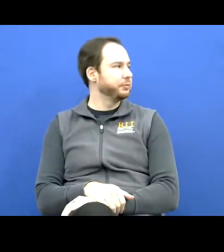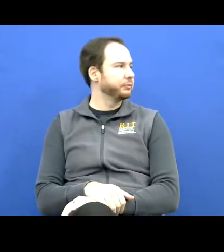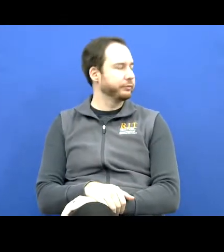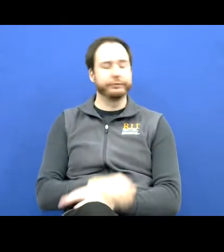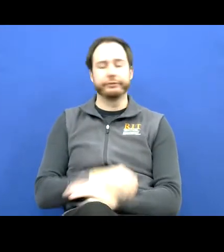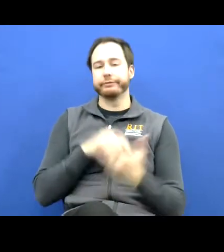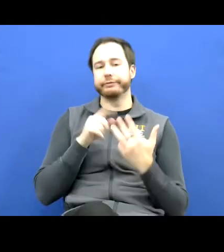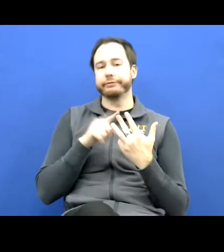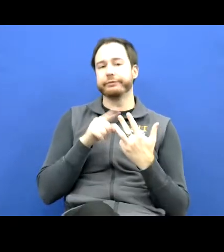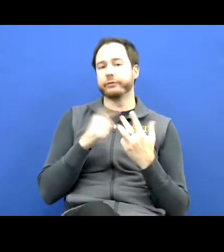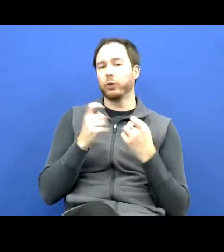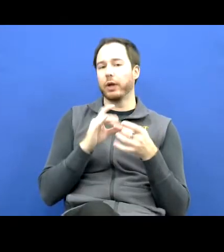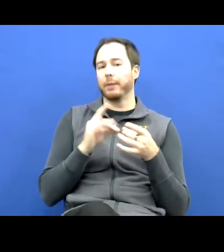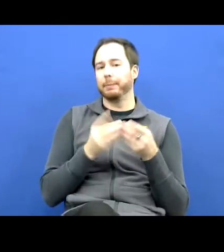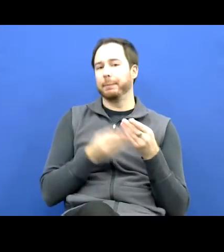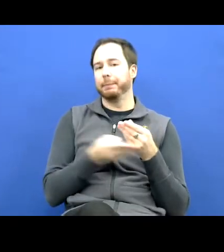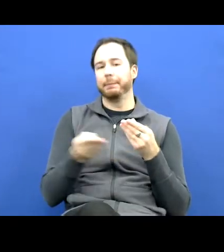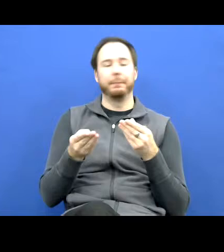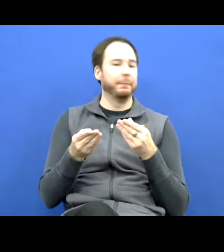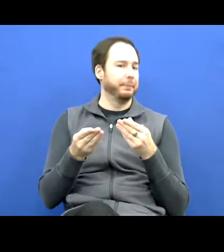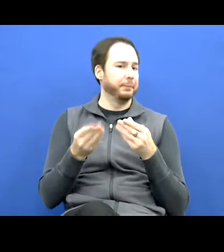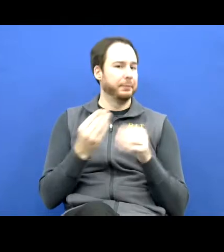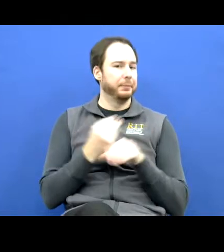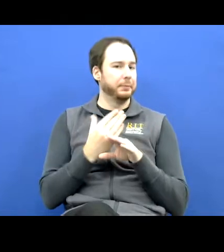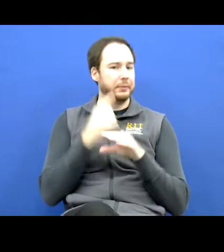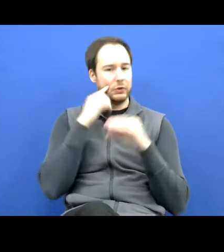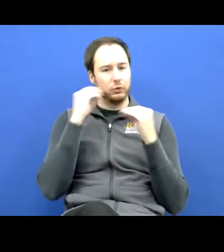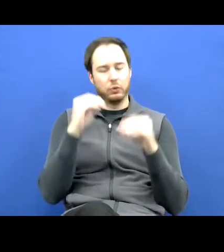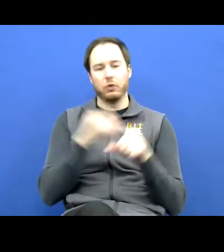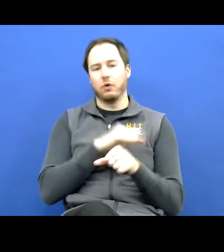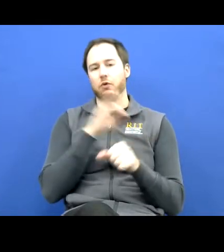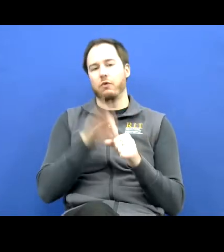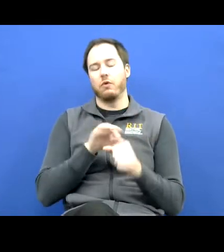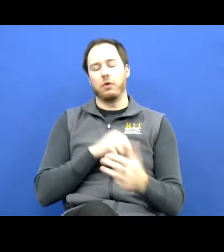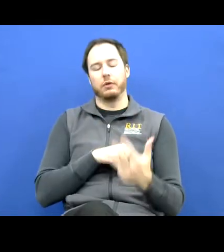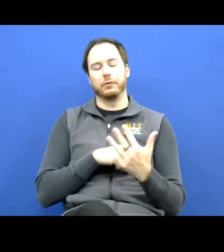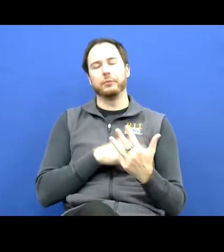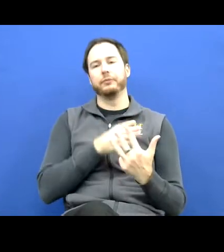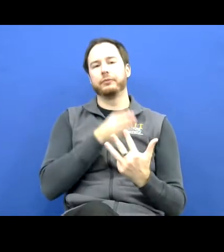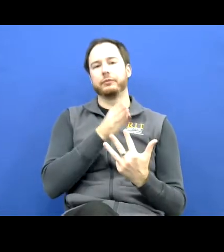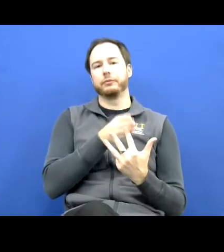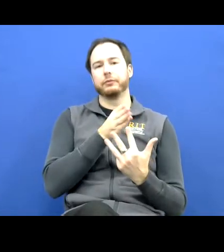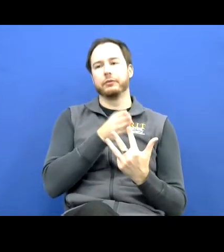any other questions, comments? And hearing and seeing none, please call the roll.